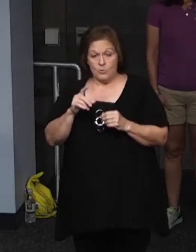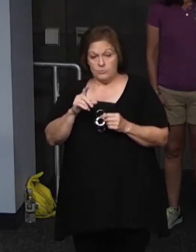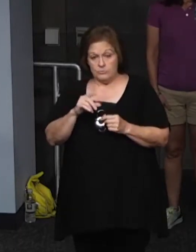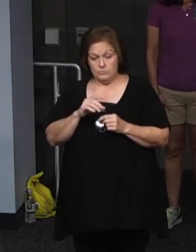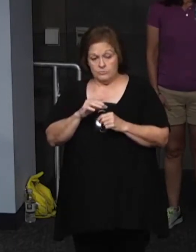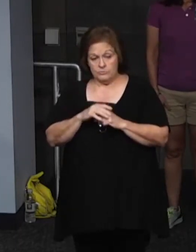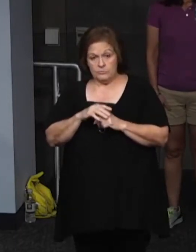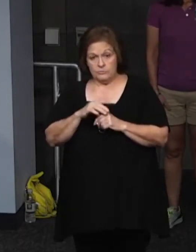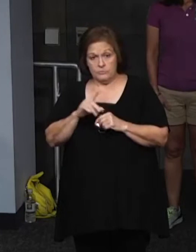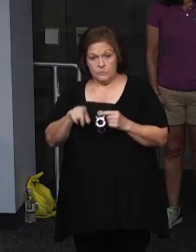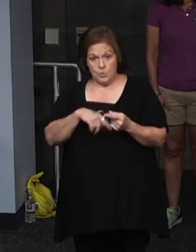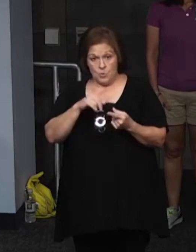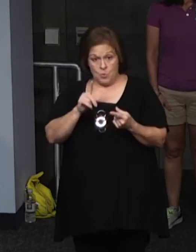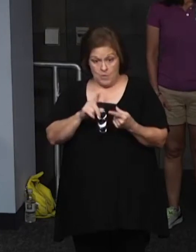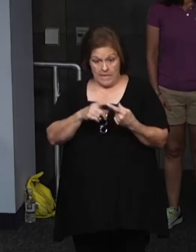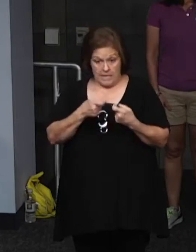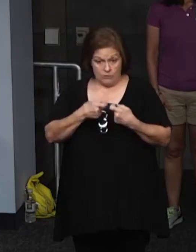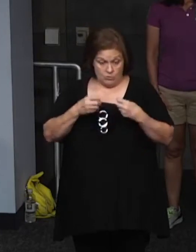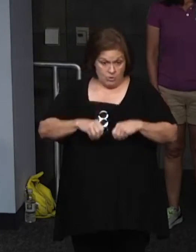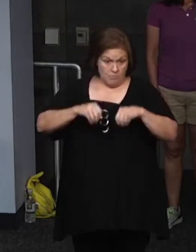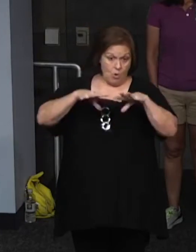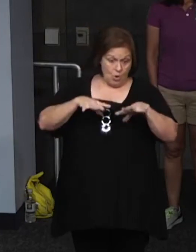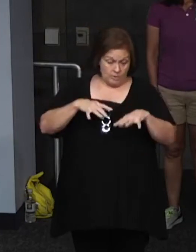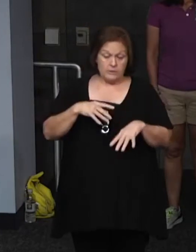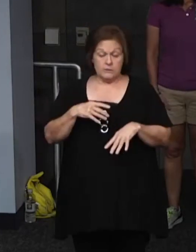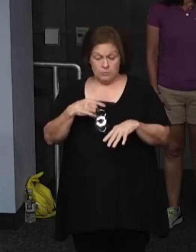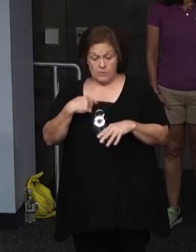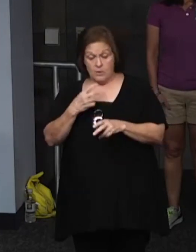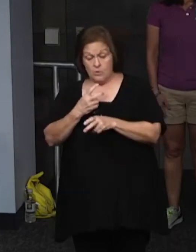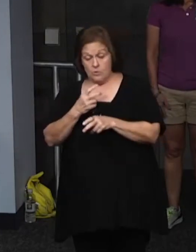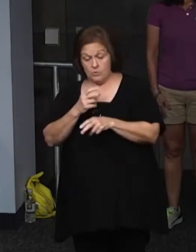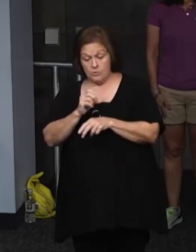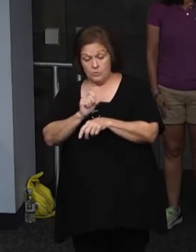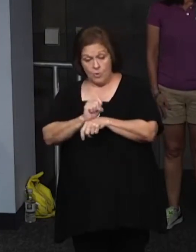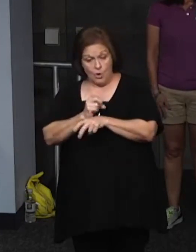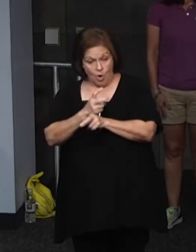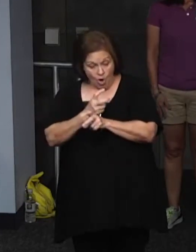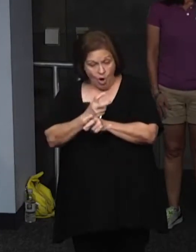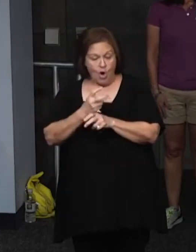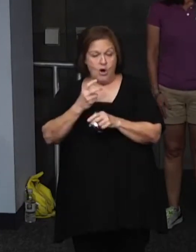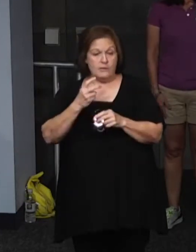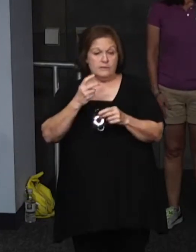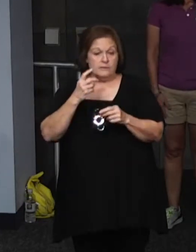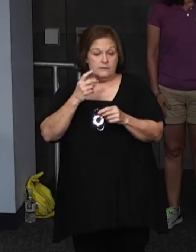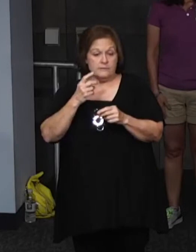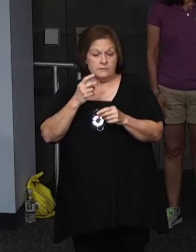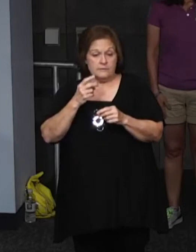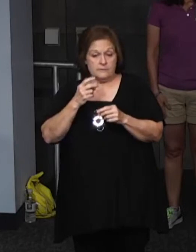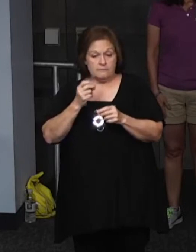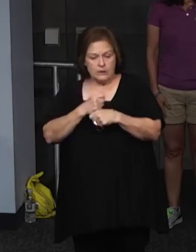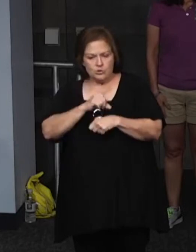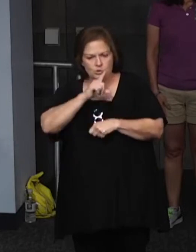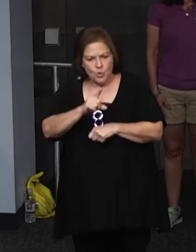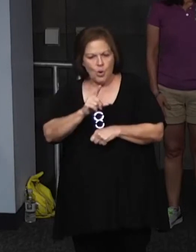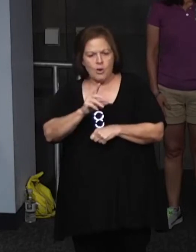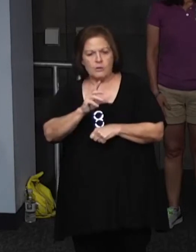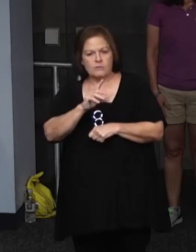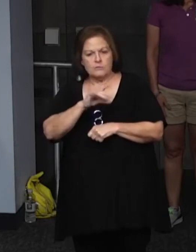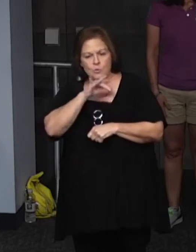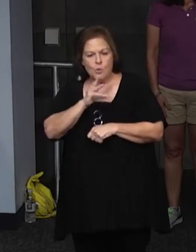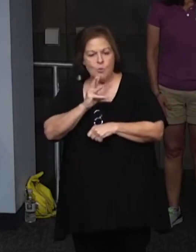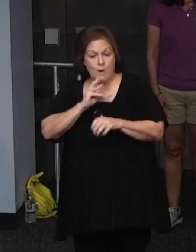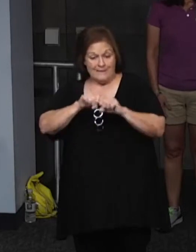your Entergy comes on, we are working very hard to make sure your sewer and water system is stronger.